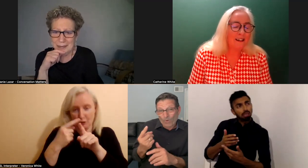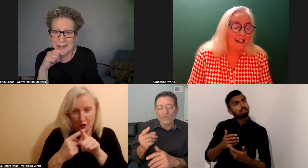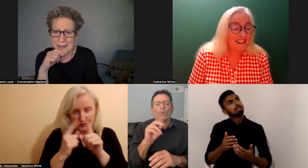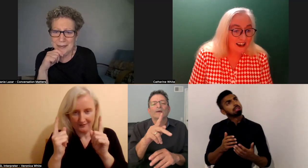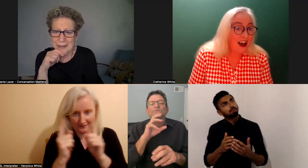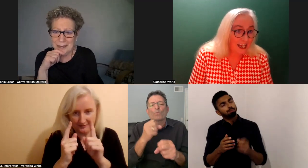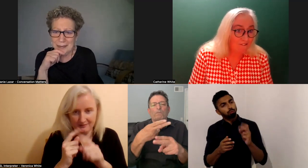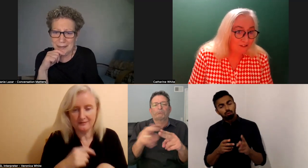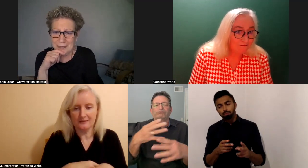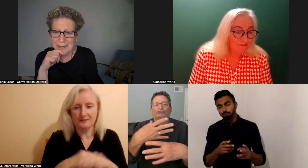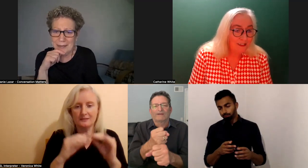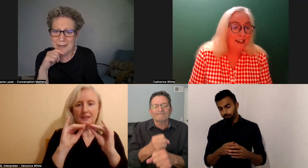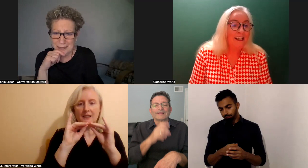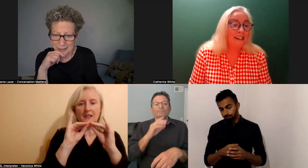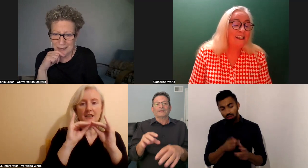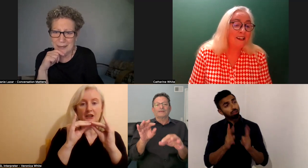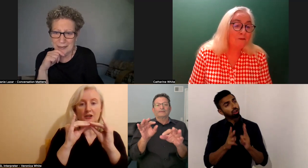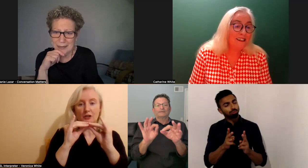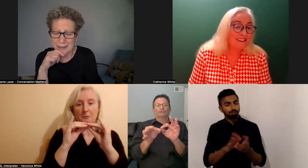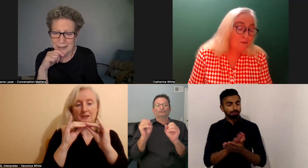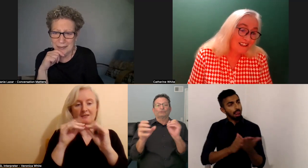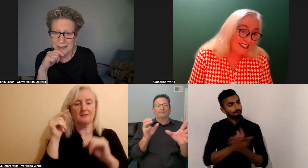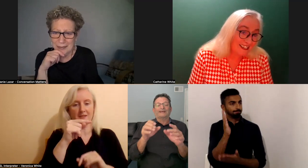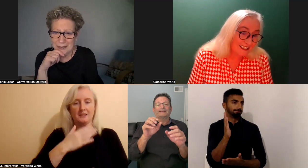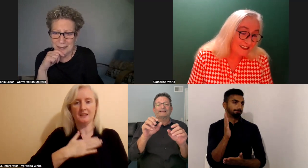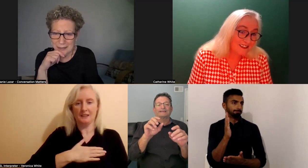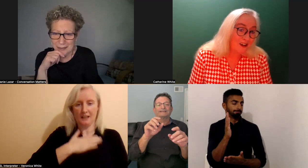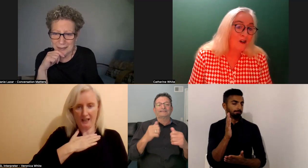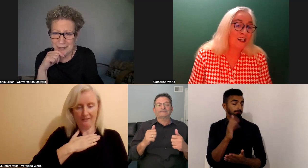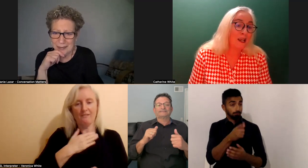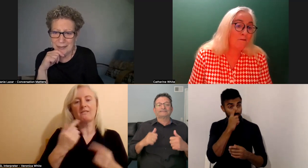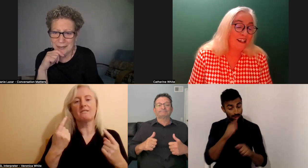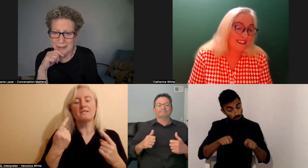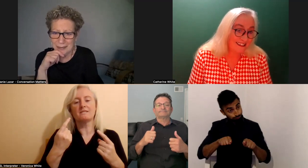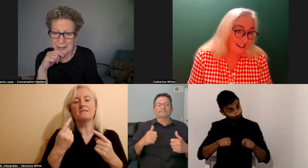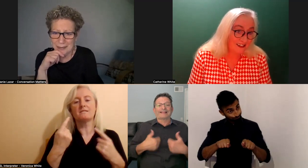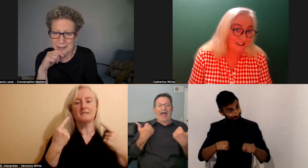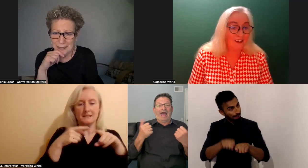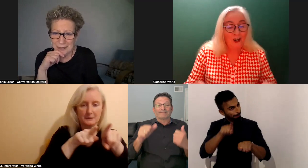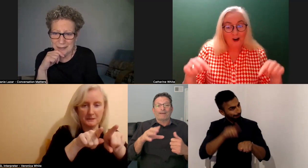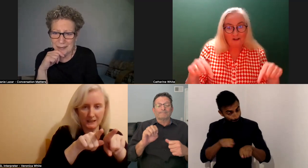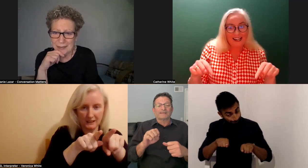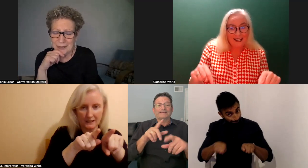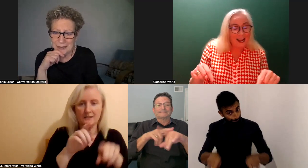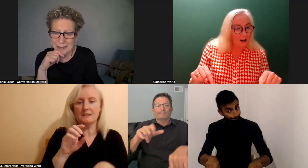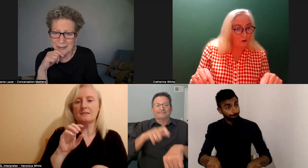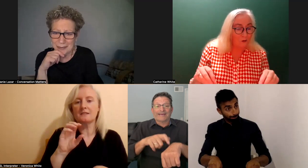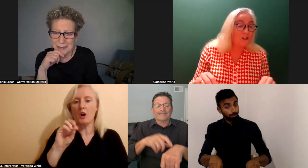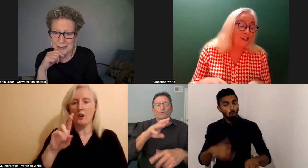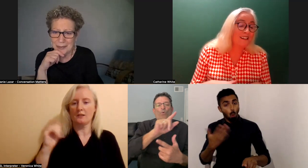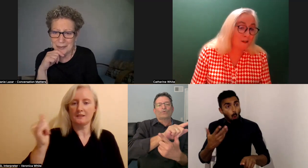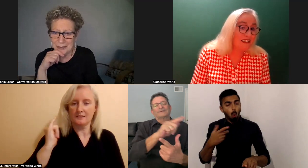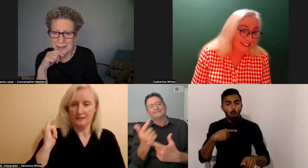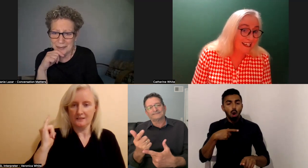interpreting is live. It can either be simultaneous or it can be consecutive. Right now,